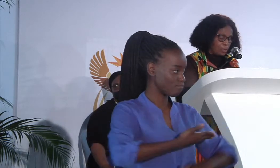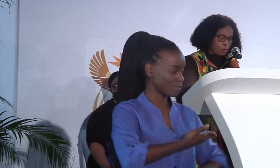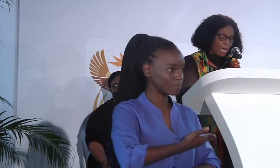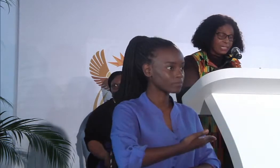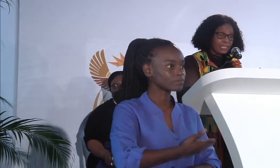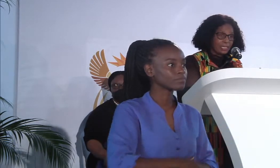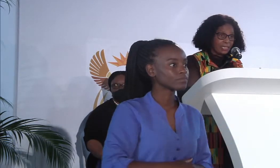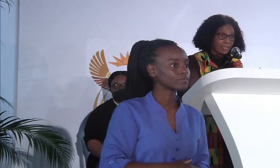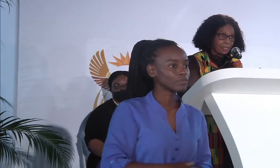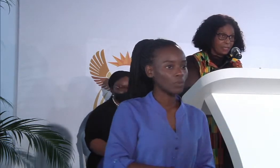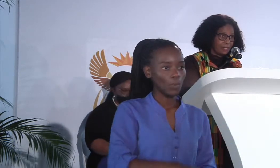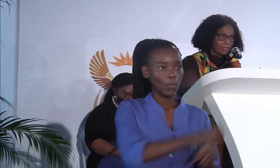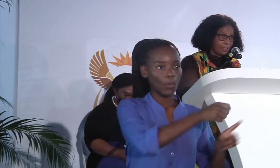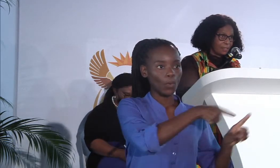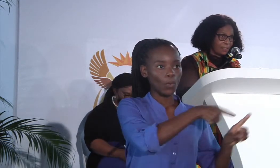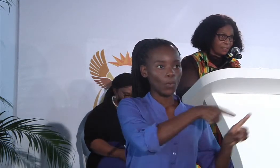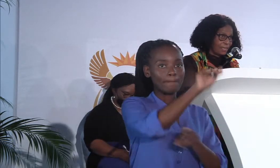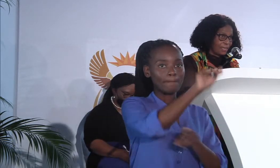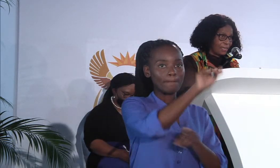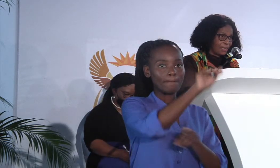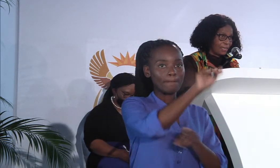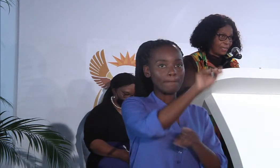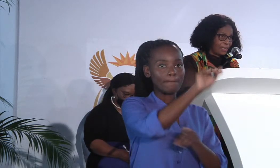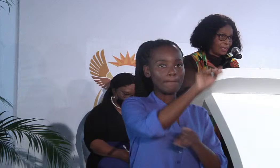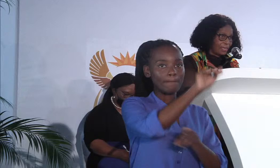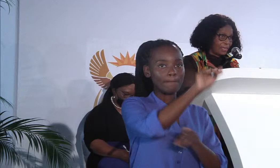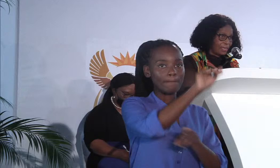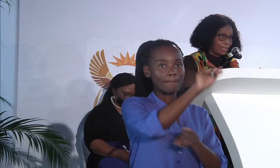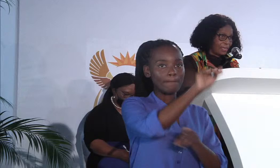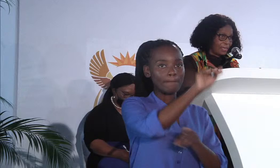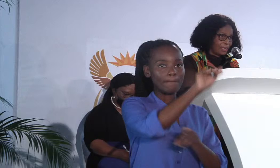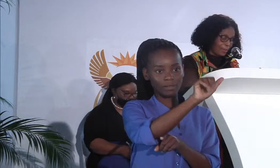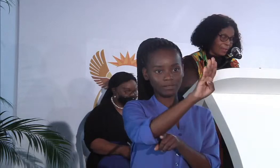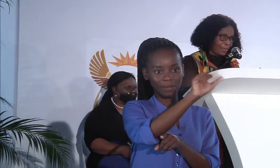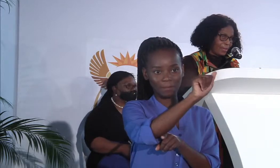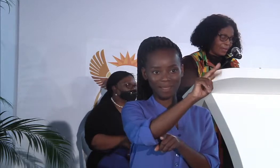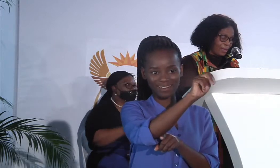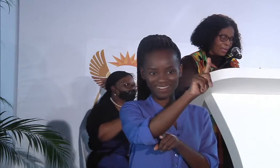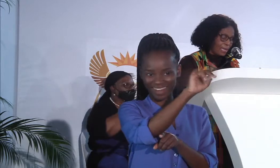by Ubandile and the team,